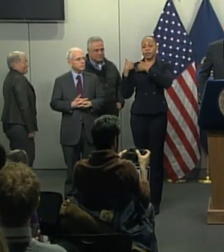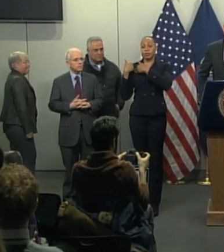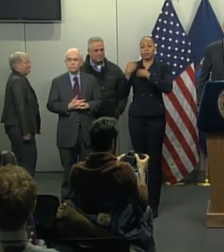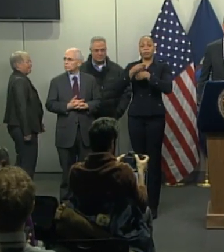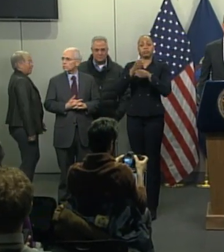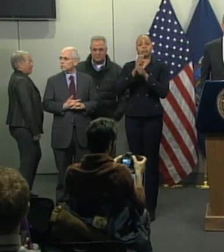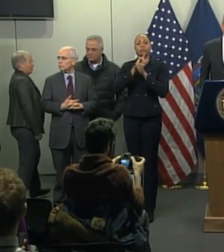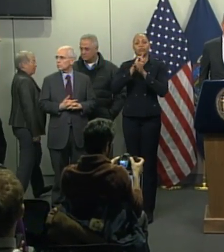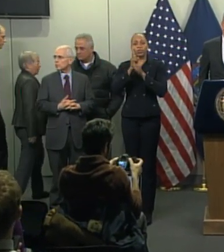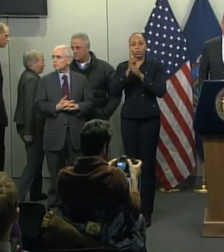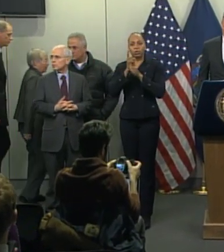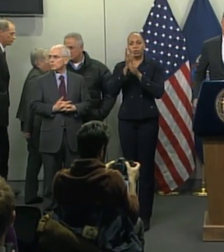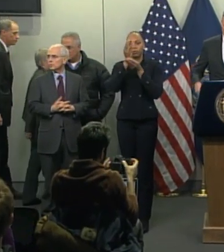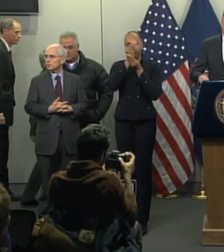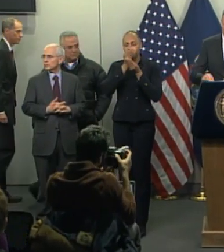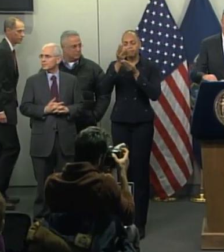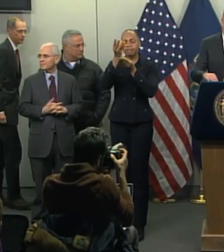updating you.